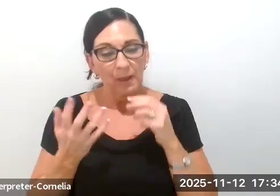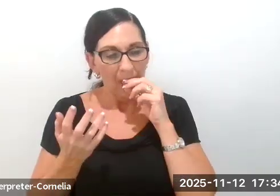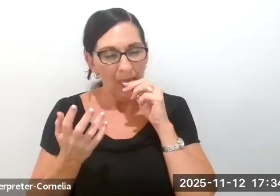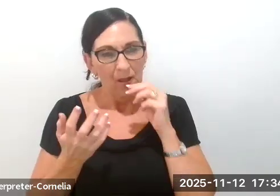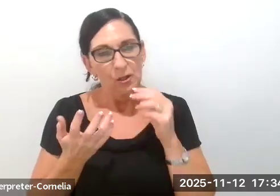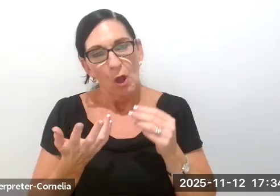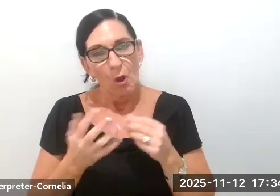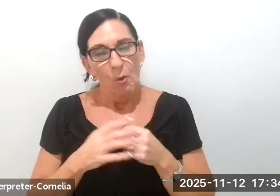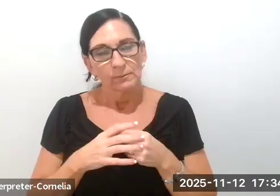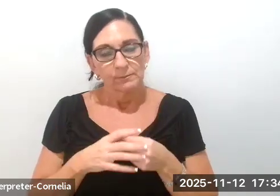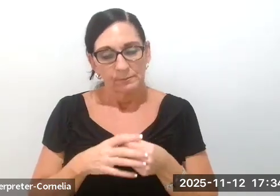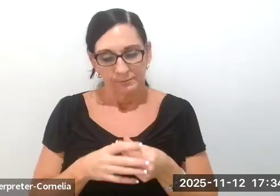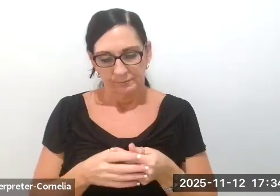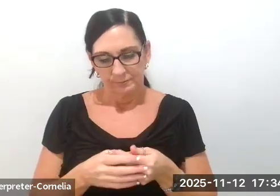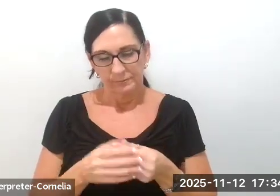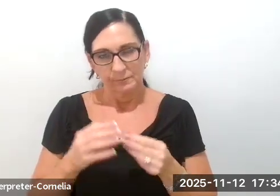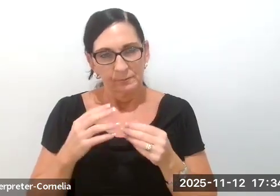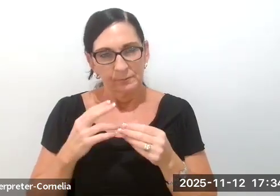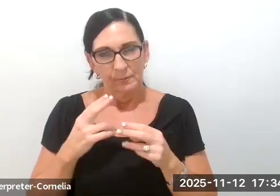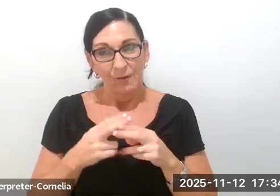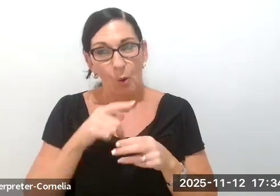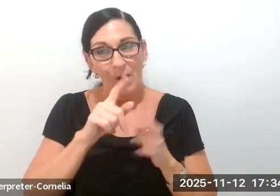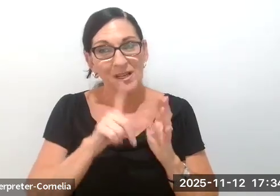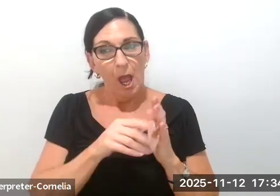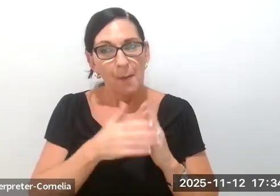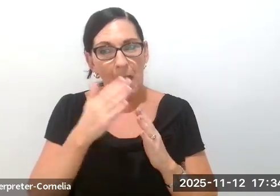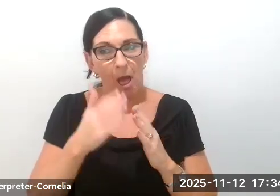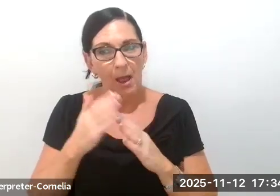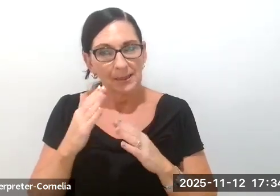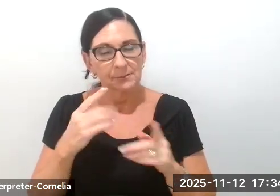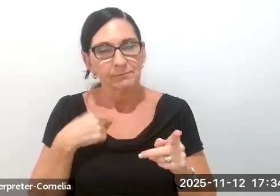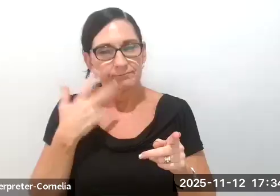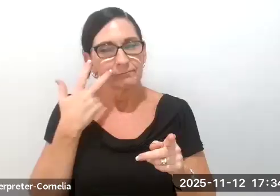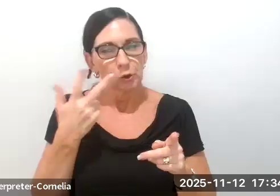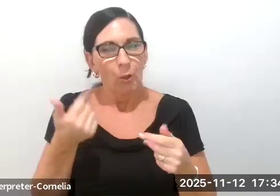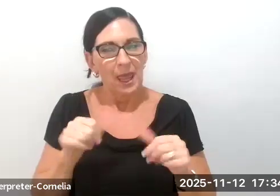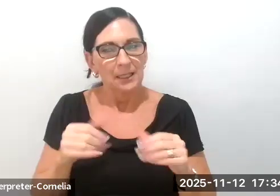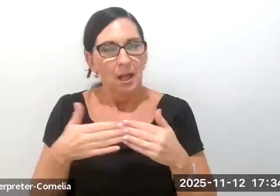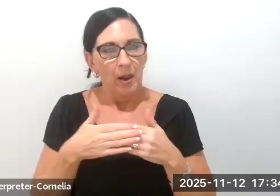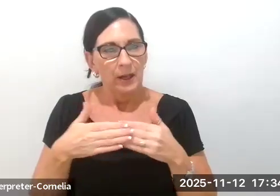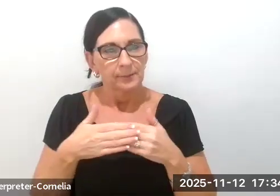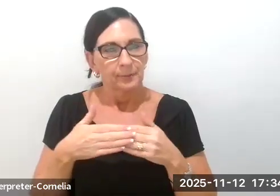of the form timelines, and I'll get the next slide up soon.